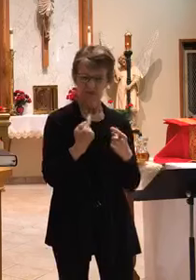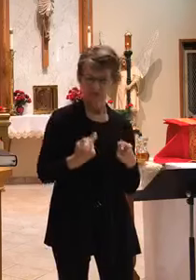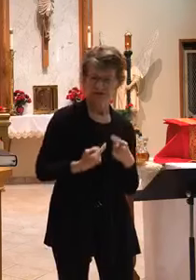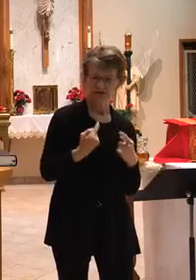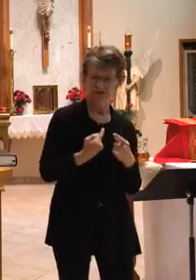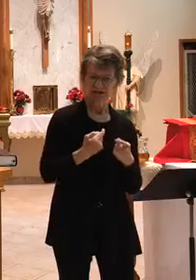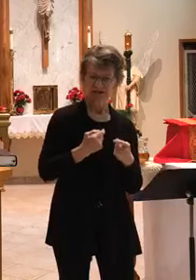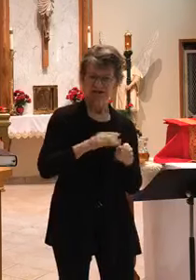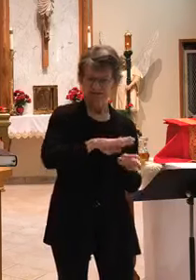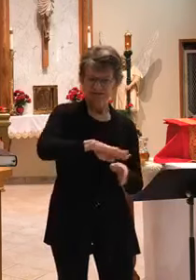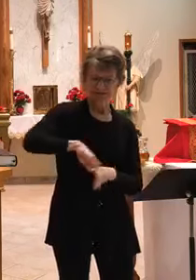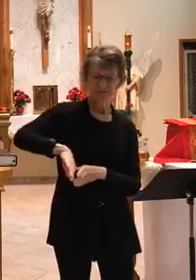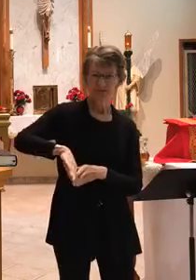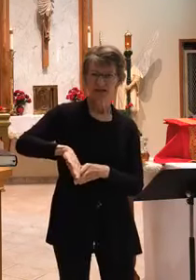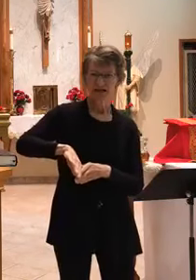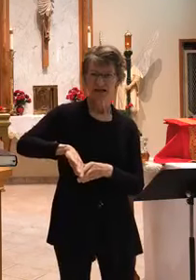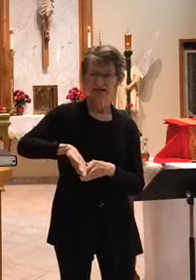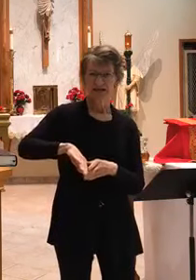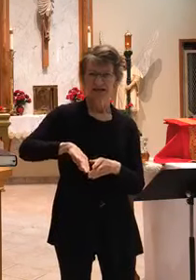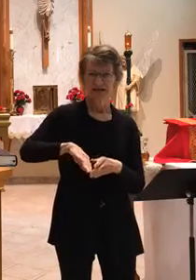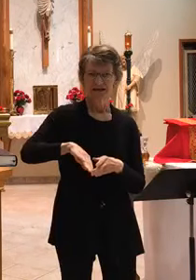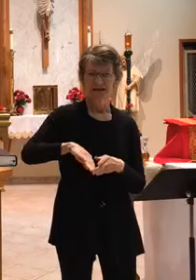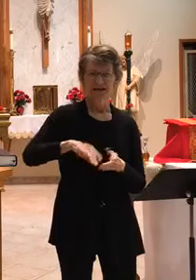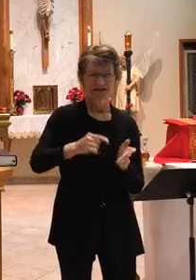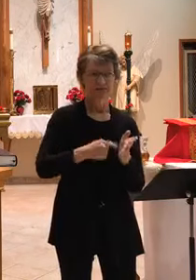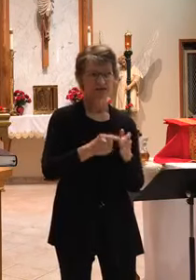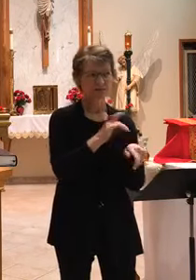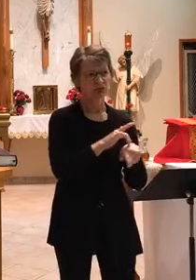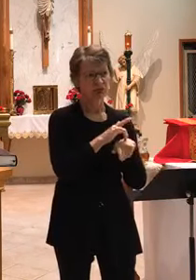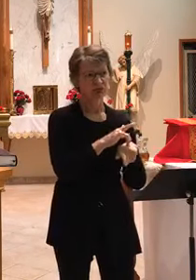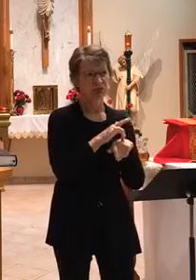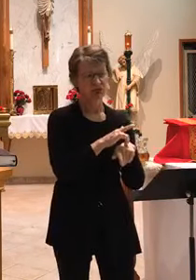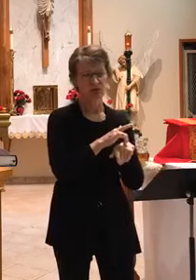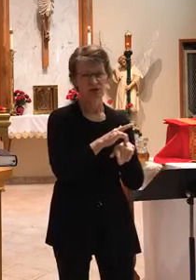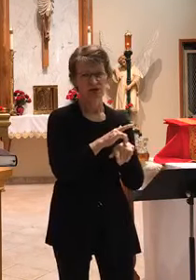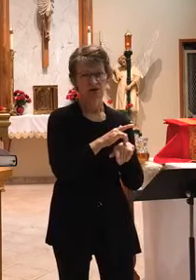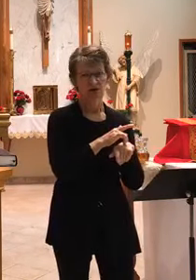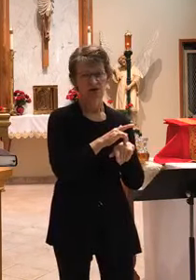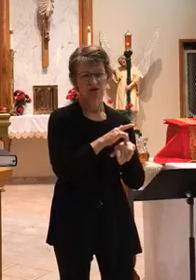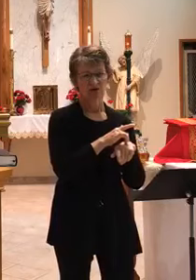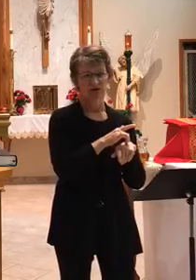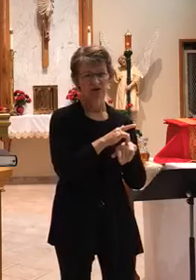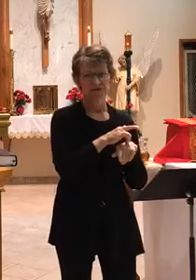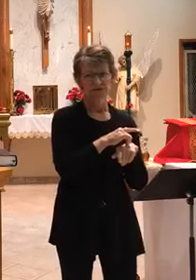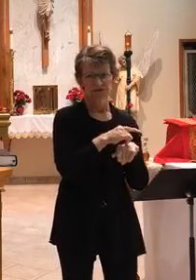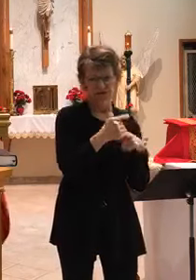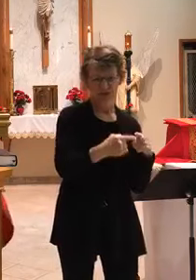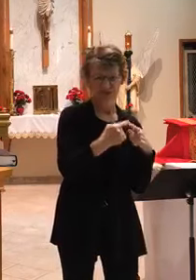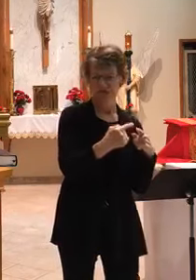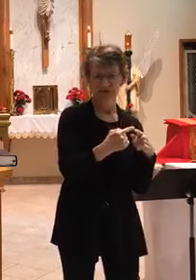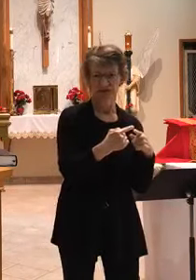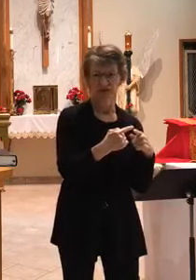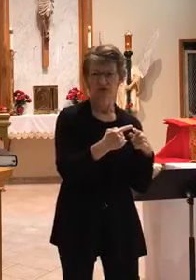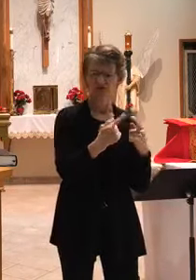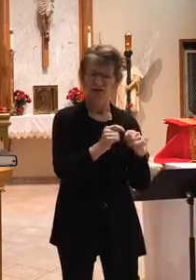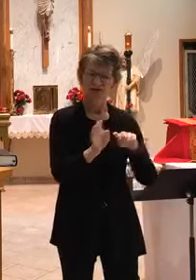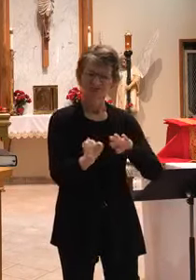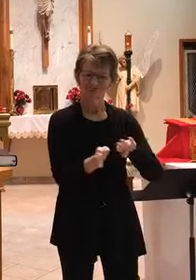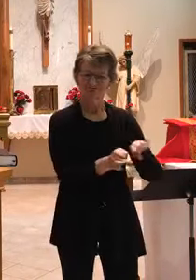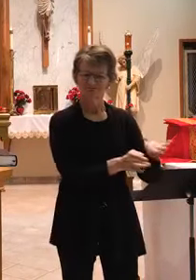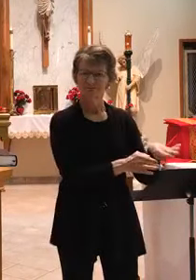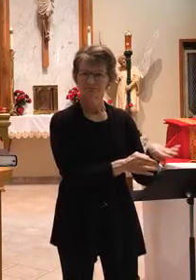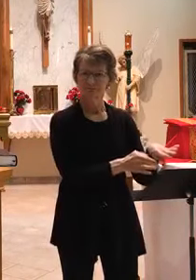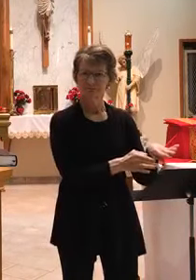Sometimes we water weeds and rocks. And we have to try to get rid of those